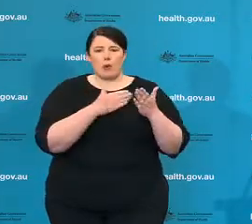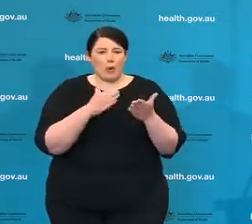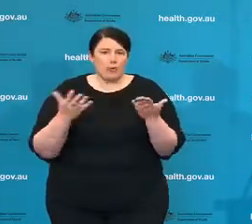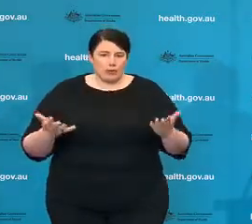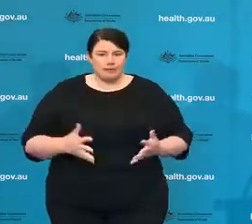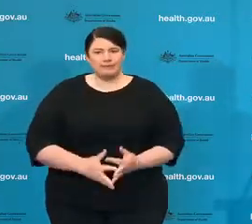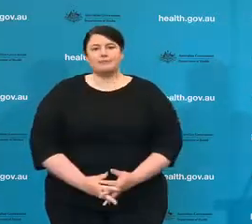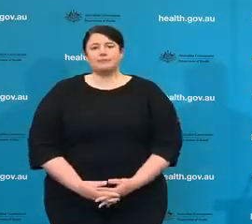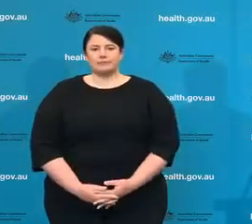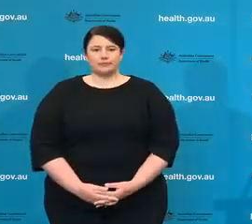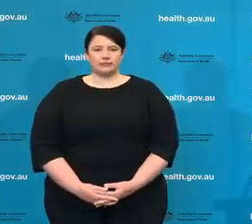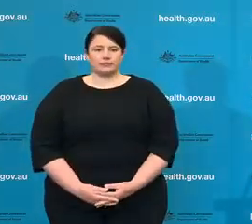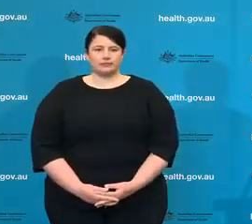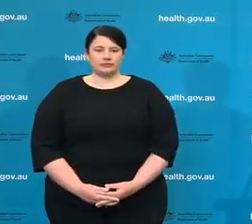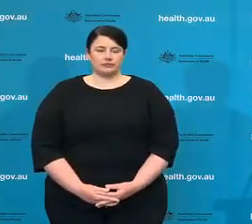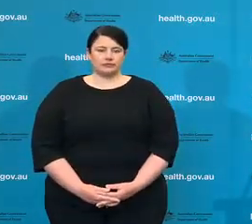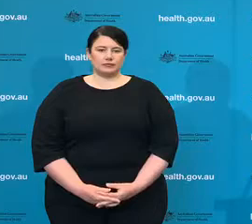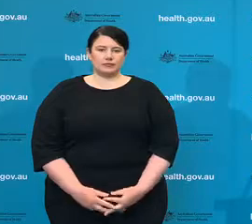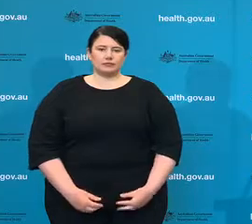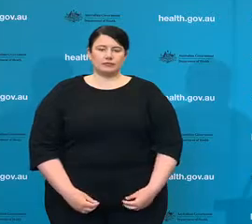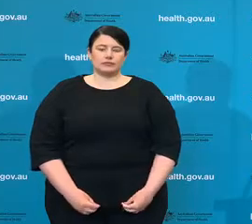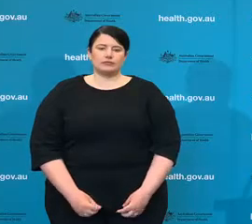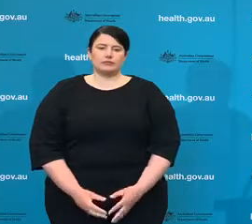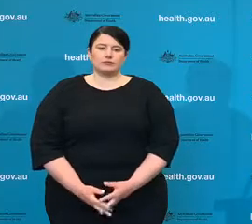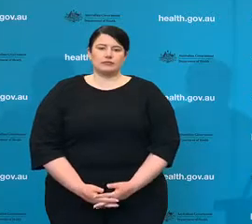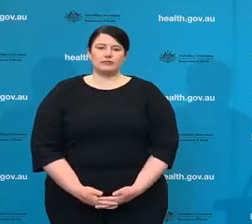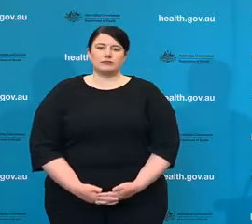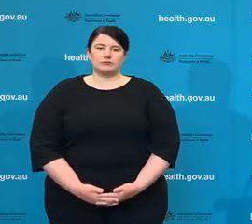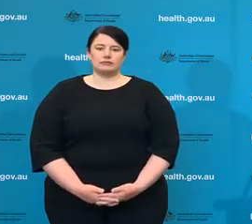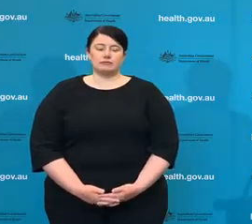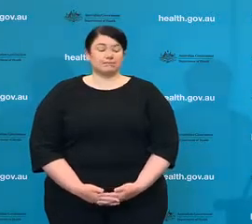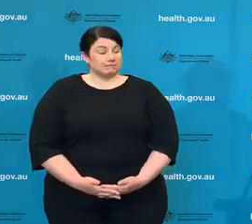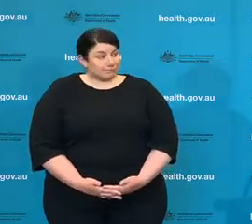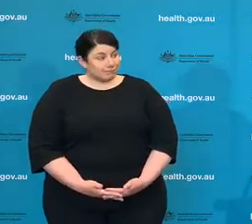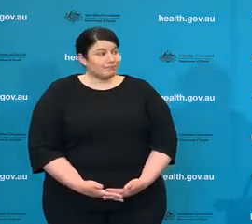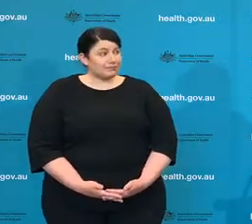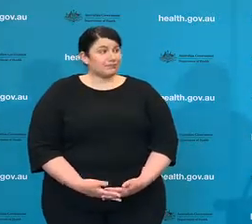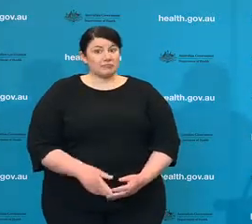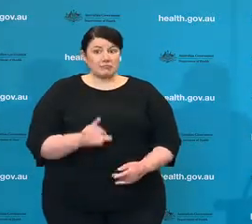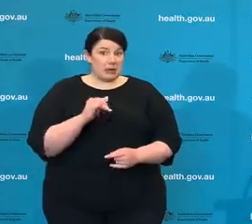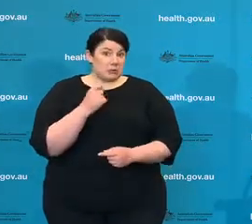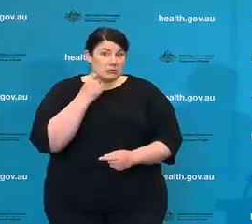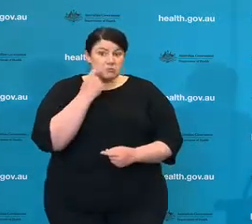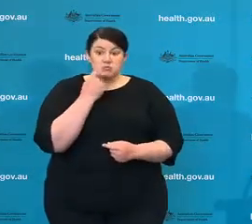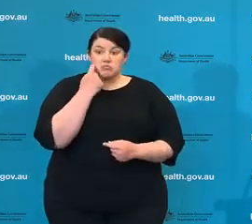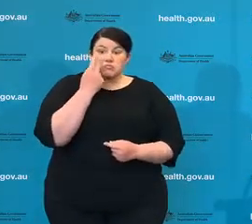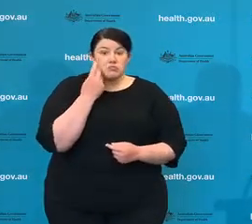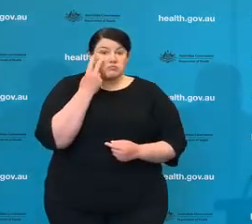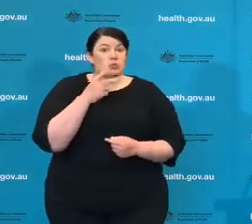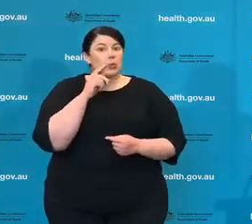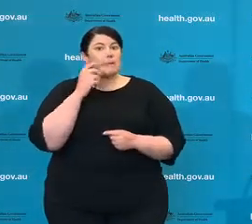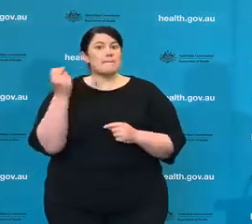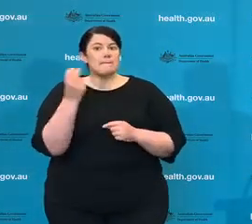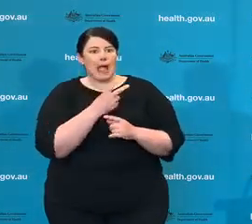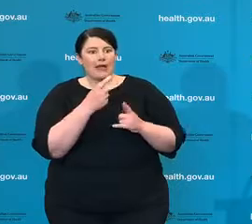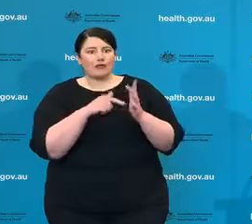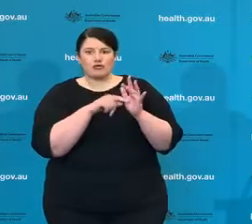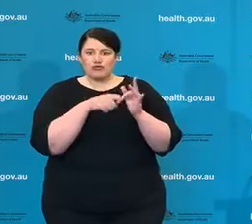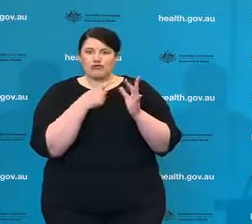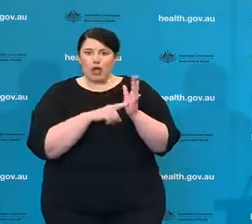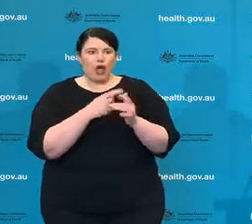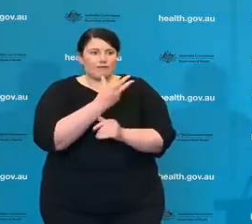both things are true, that it is going to potentially just be a few days. But it is